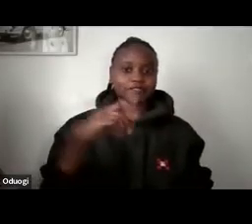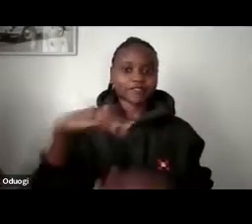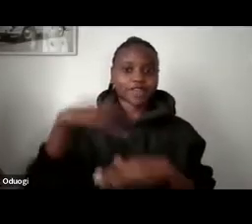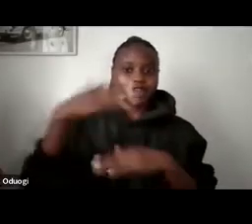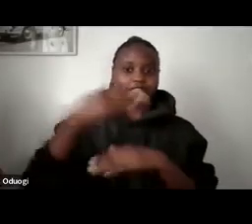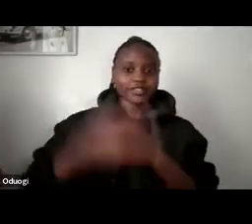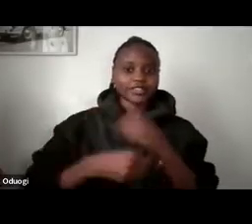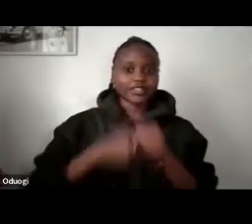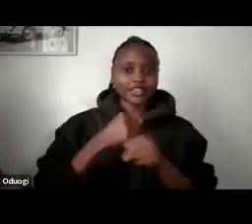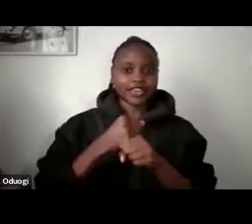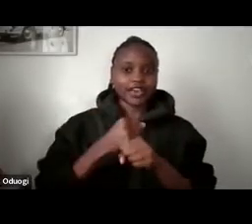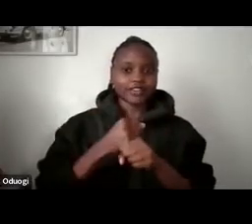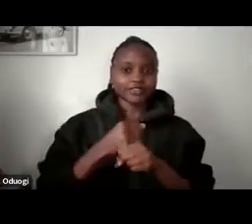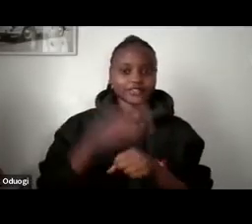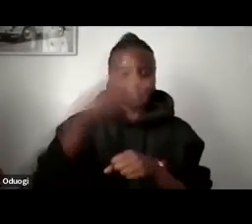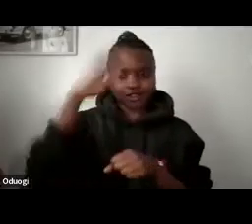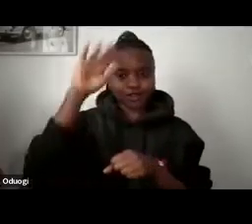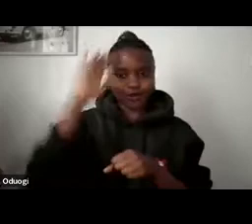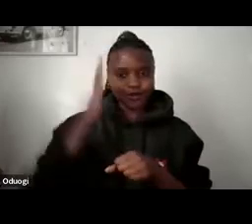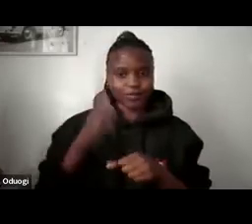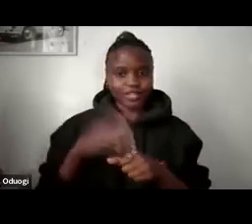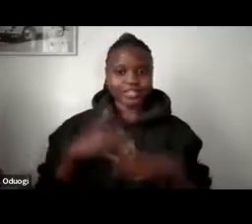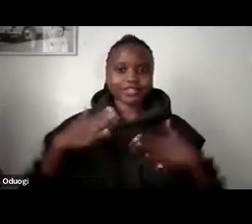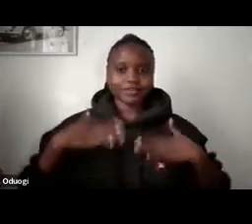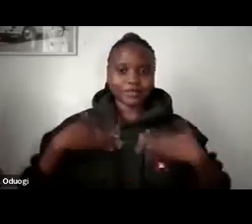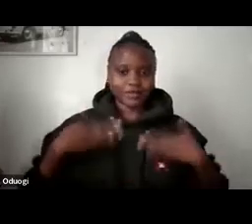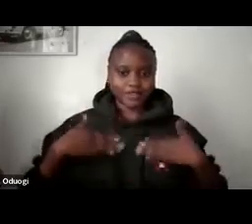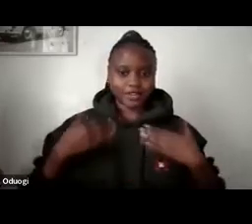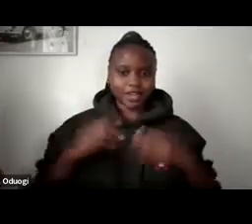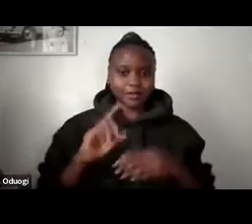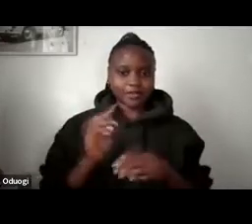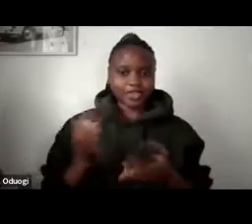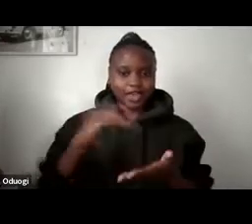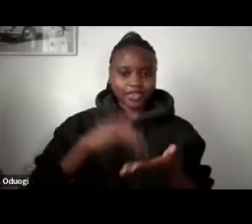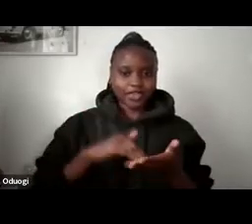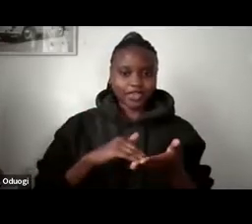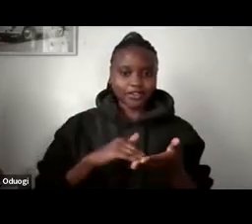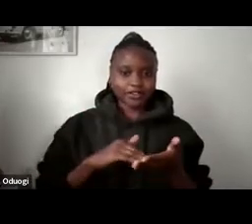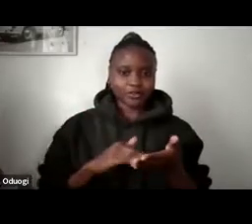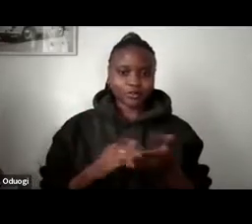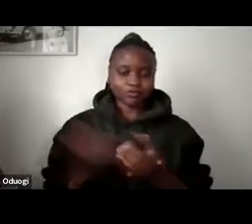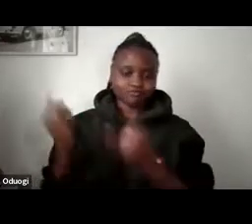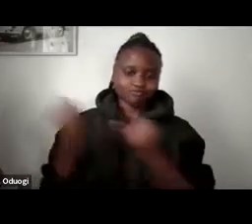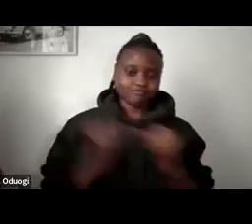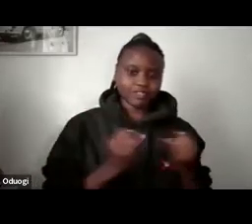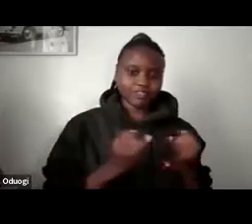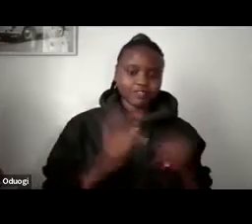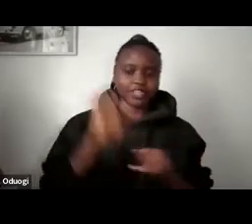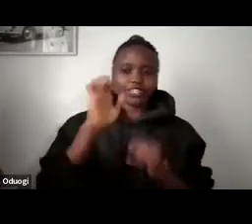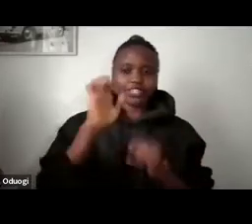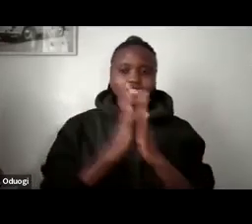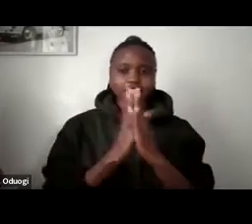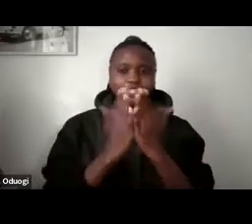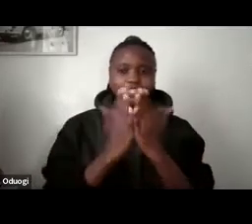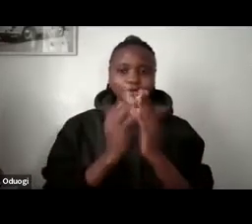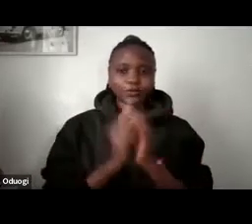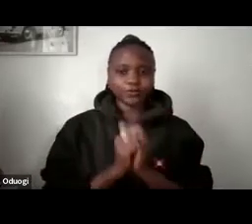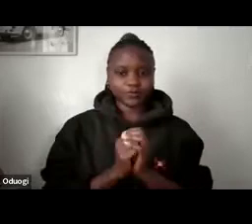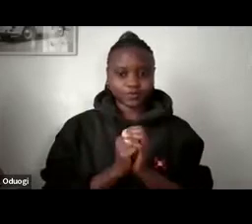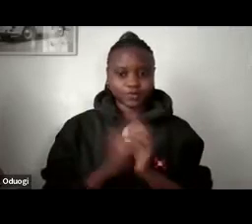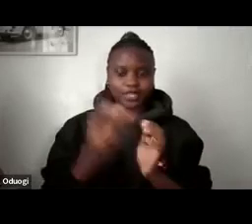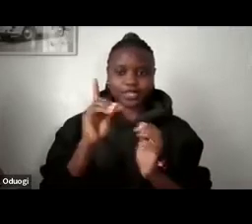God willing, and we'll be very happy once again to host and invite Ikitabu and the DEC